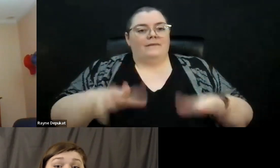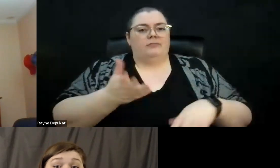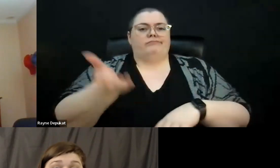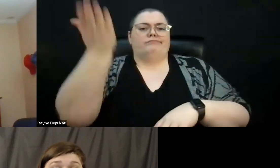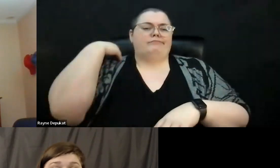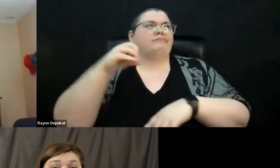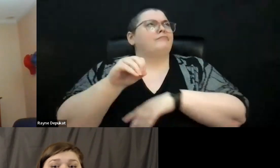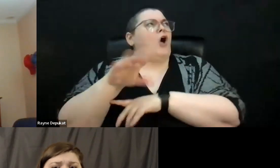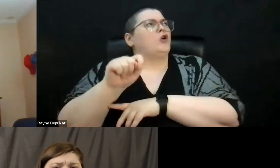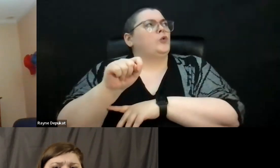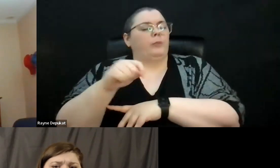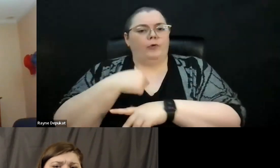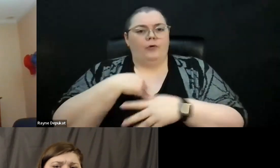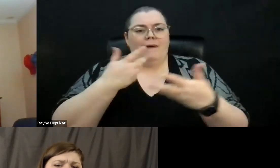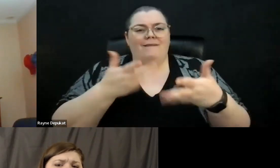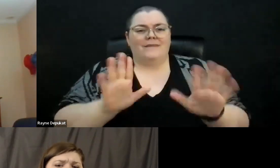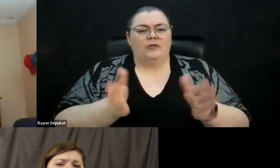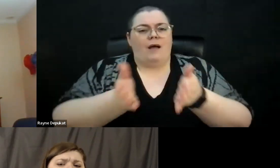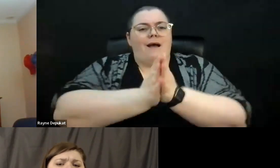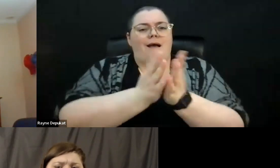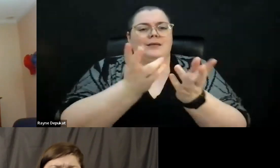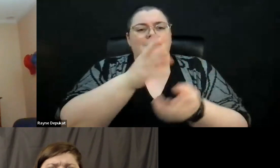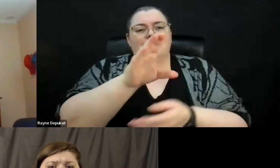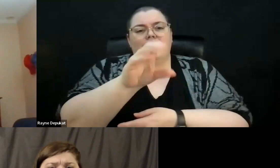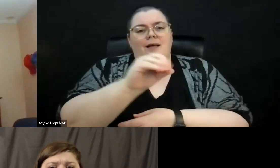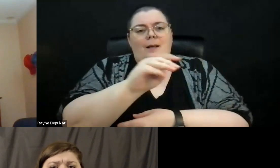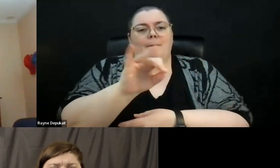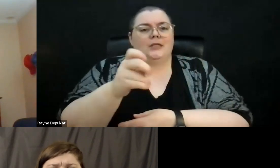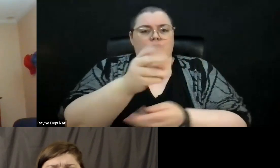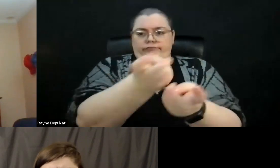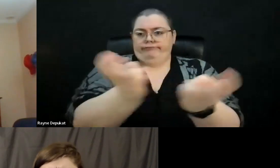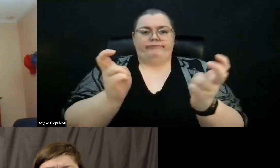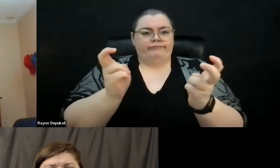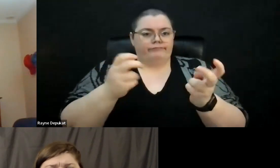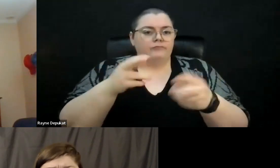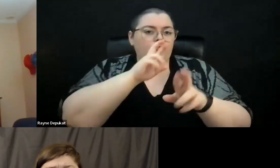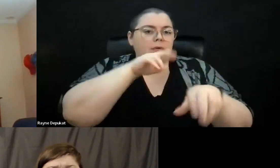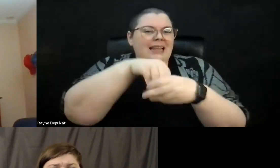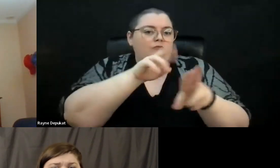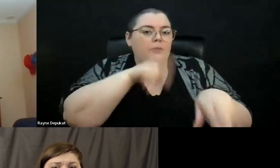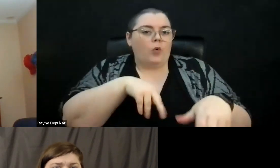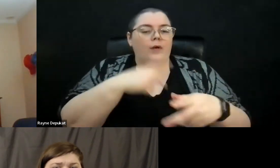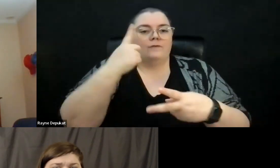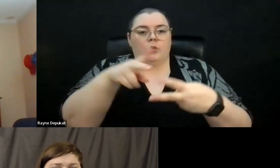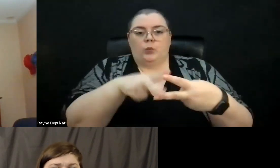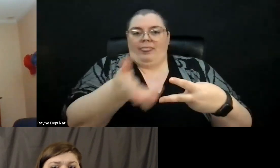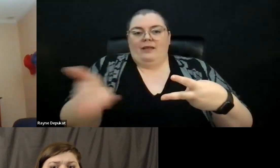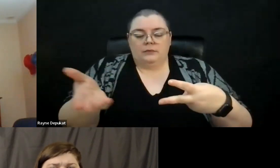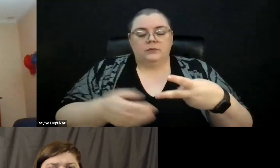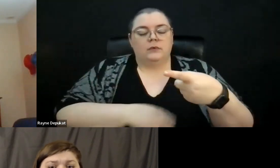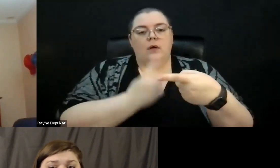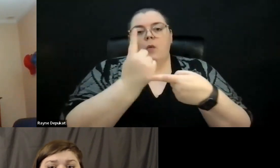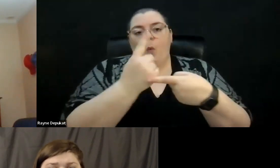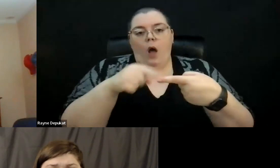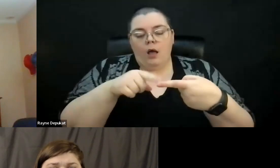Those two things I have already, I think it was back October, I had already finished asking the commission in the